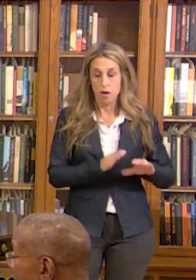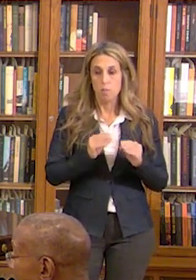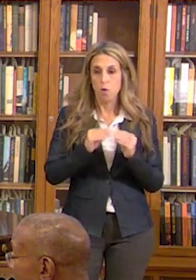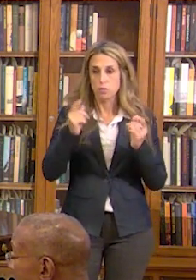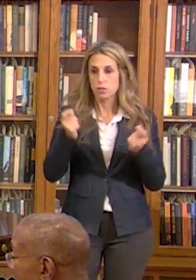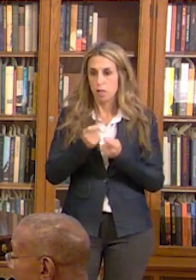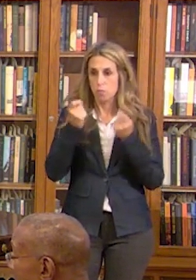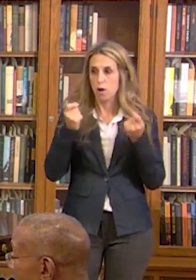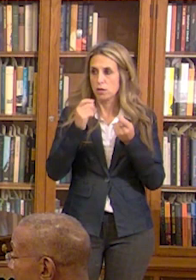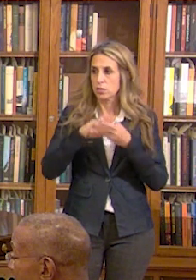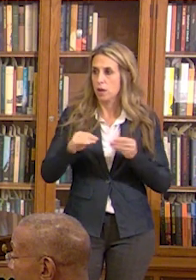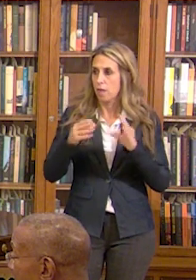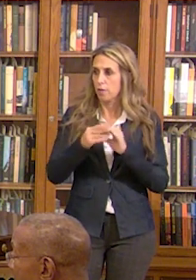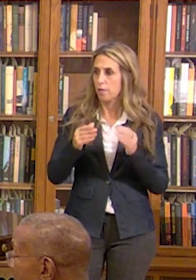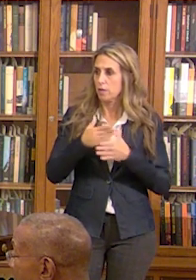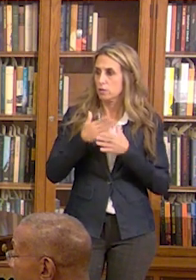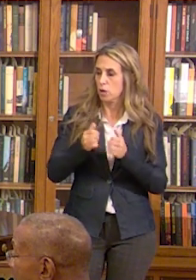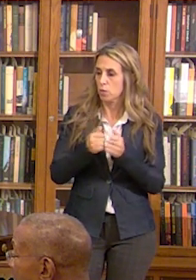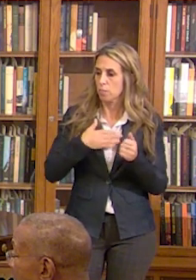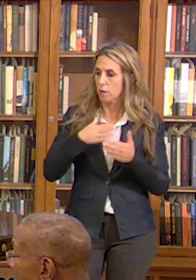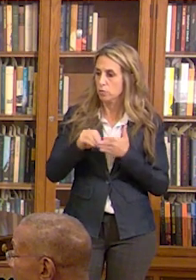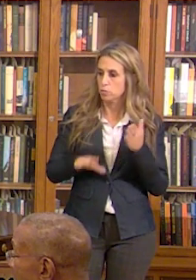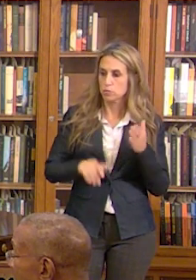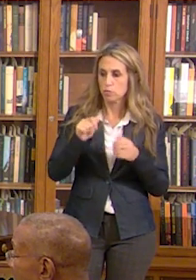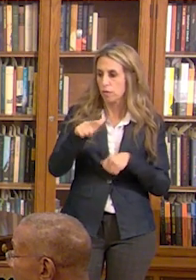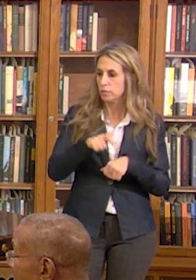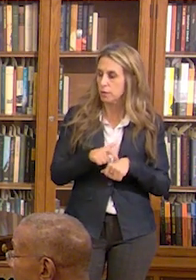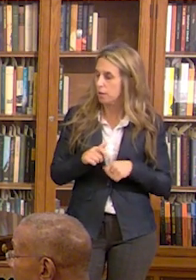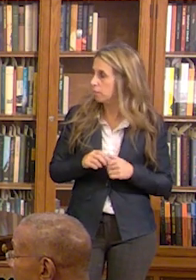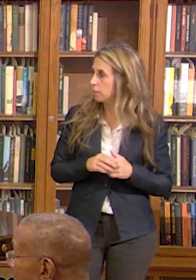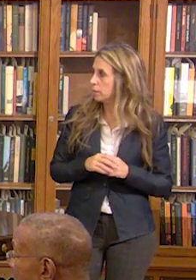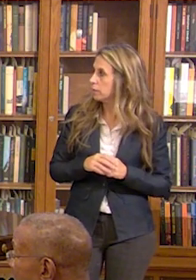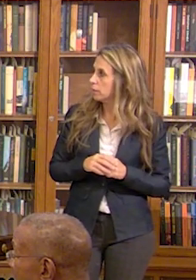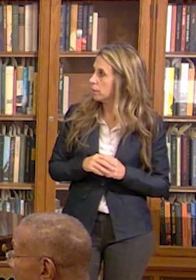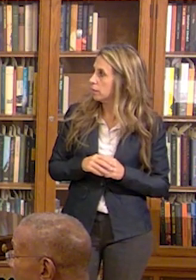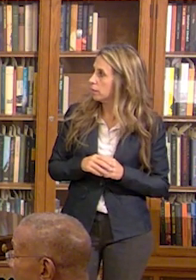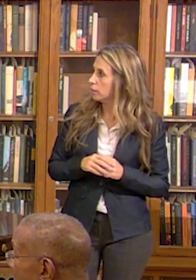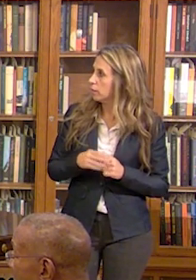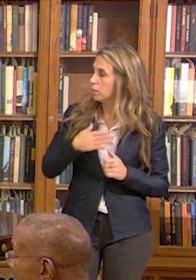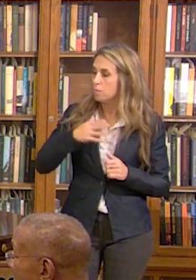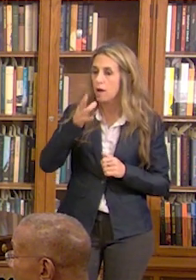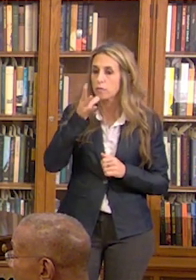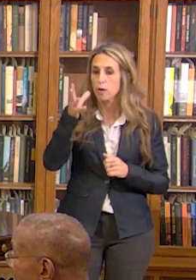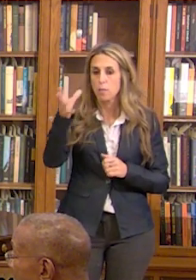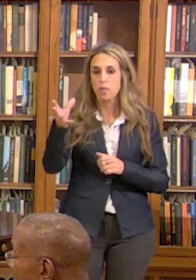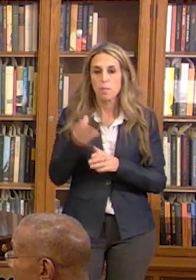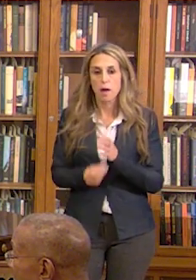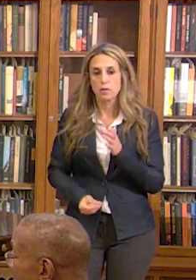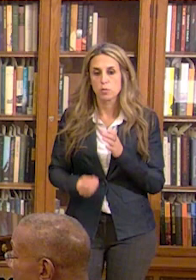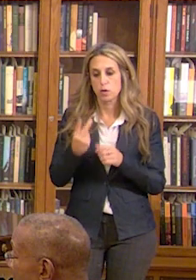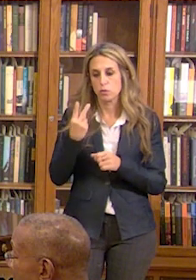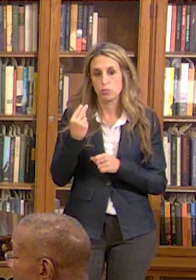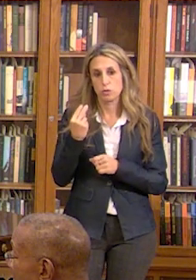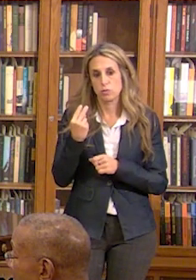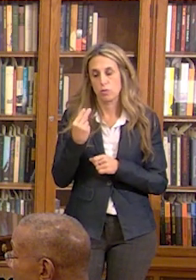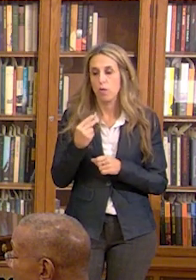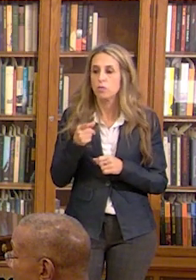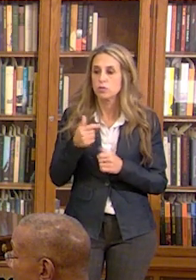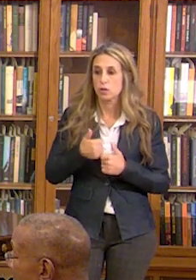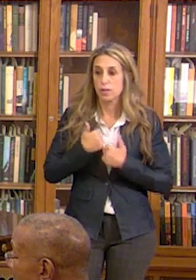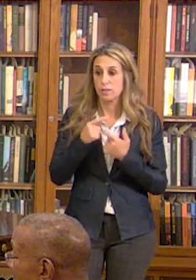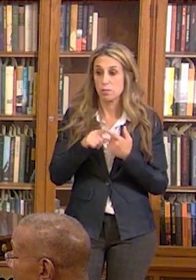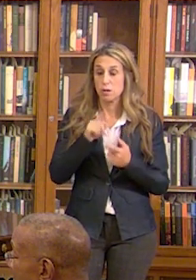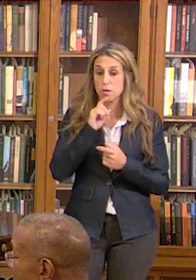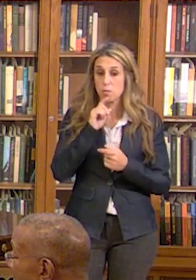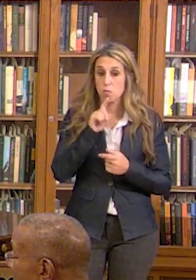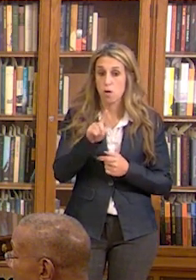important and I share this with my students all the time um I my grandmother who passed away a couple of years ago she lived to be